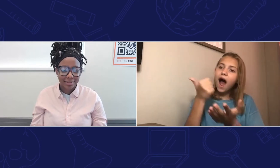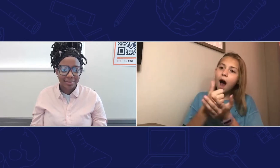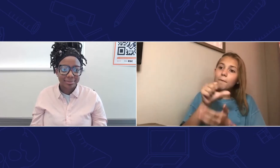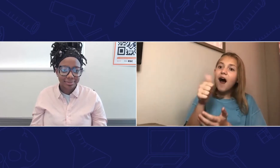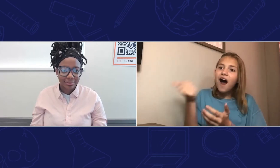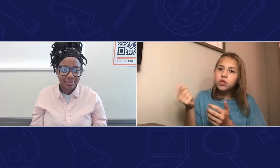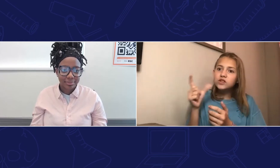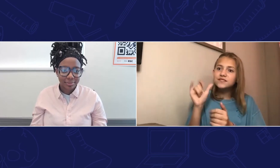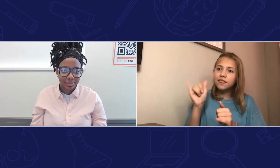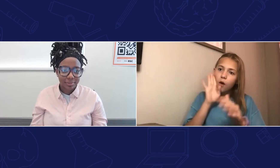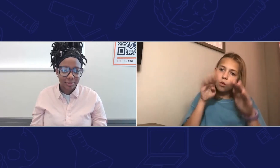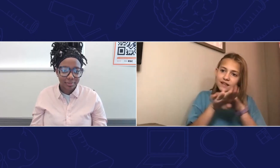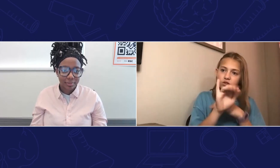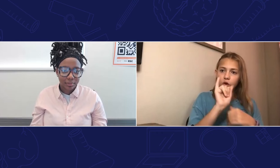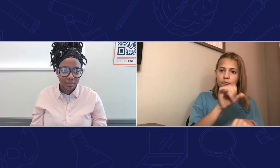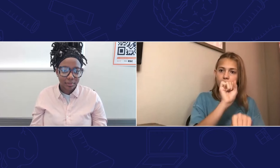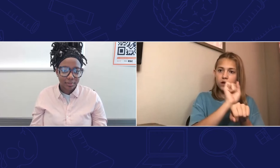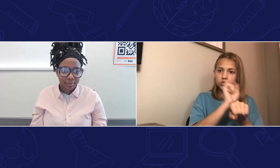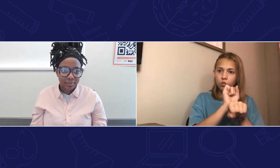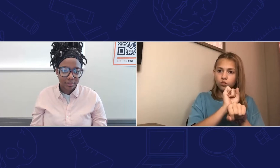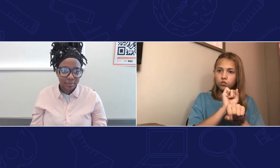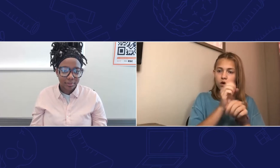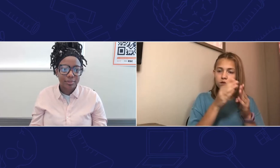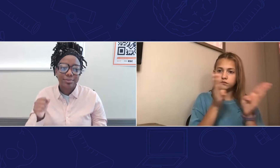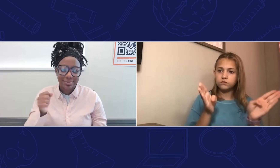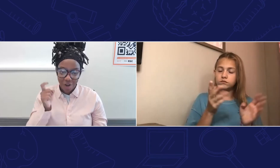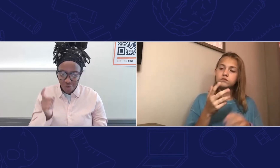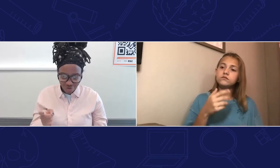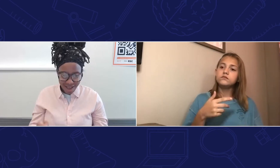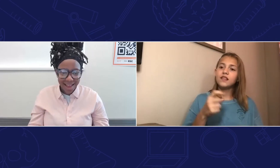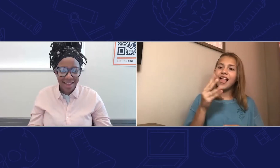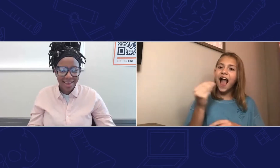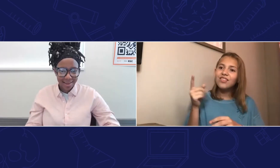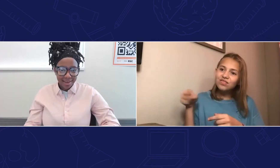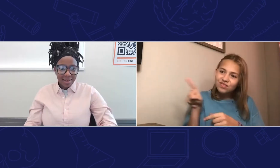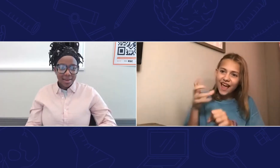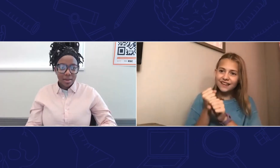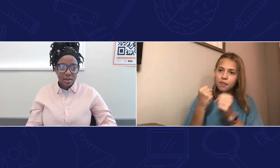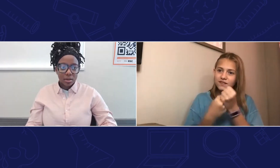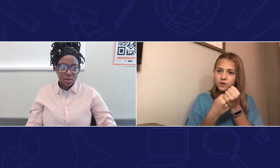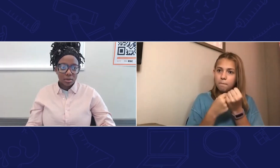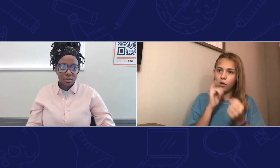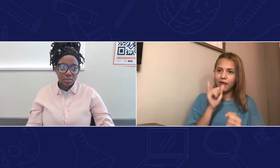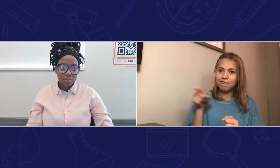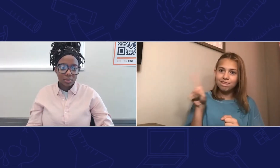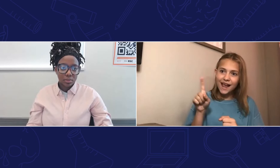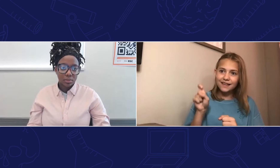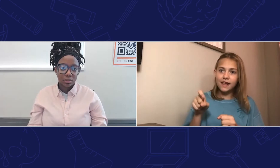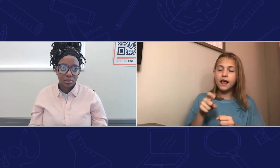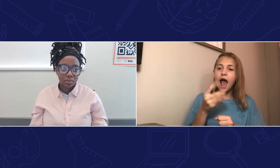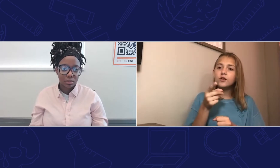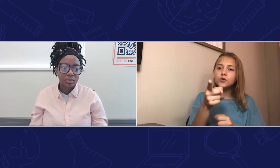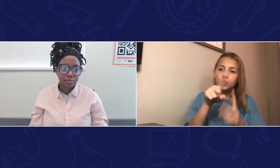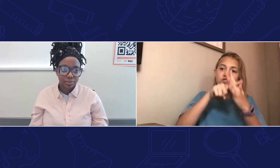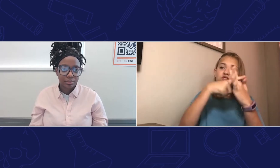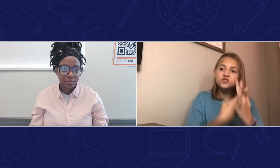And that will help others who enter the workforce later. Right. And they'll get the support they